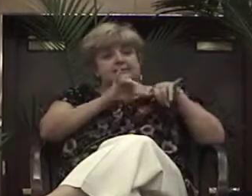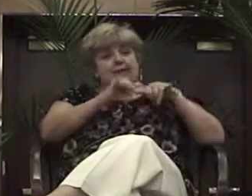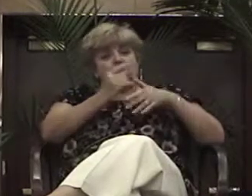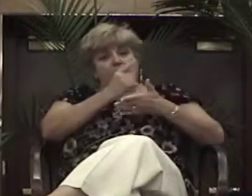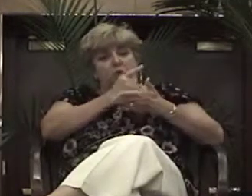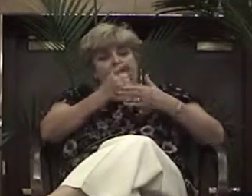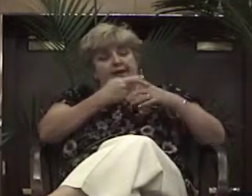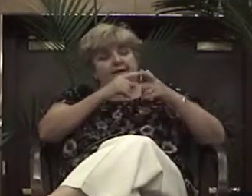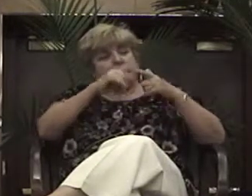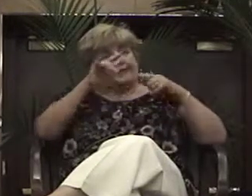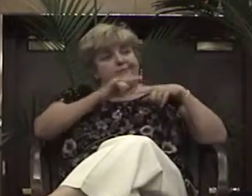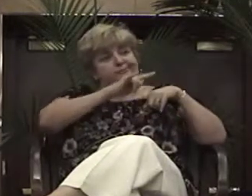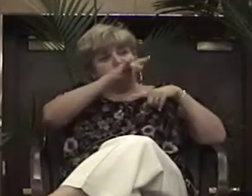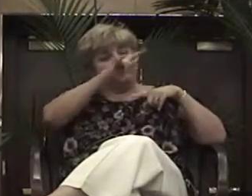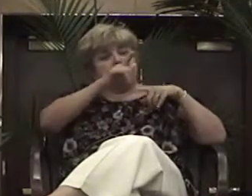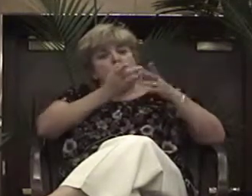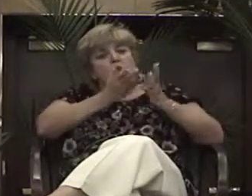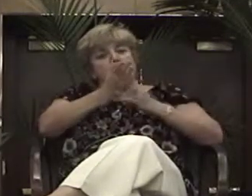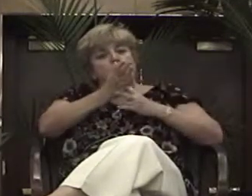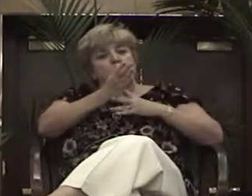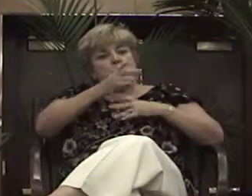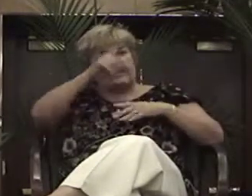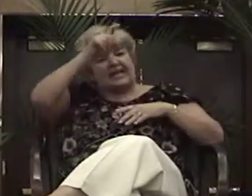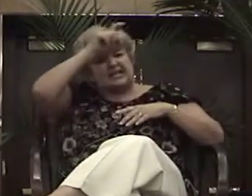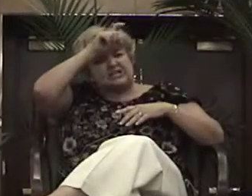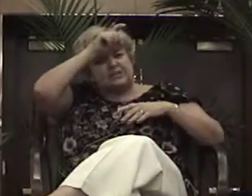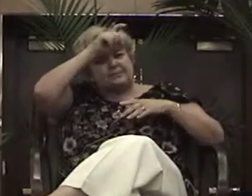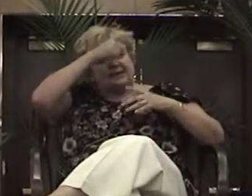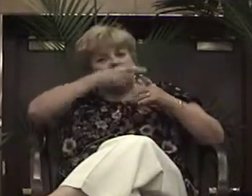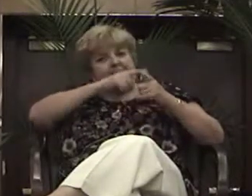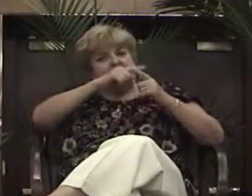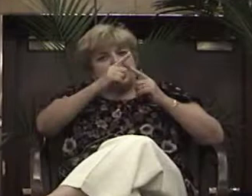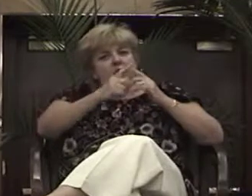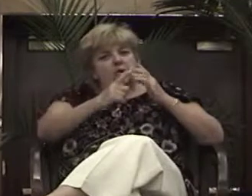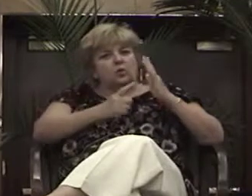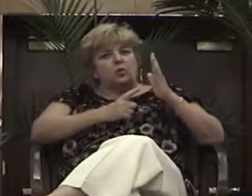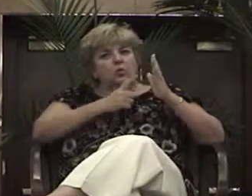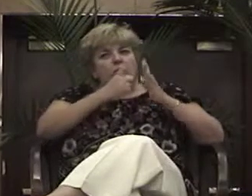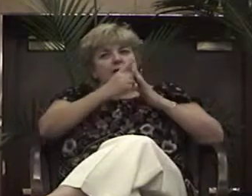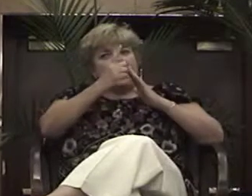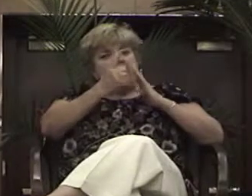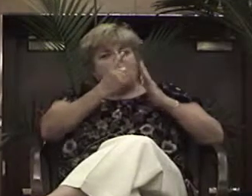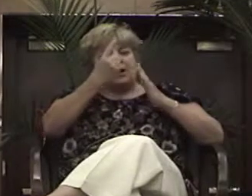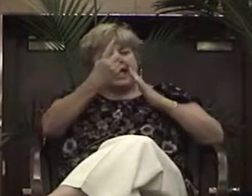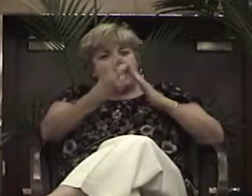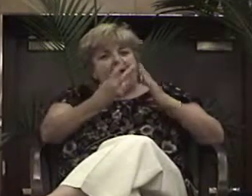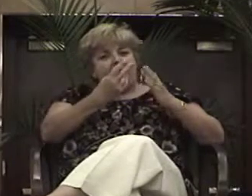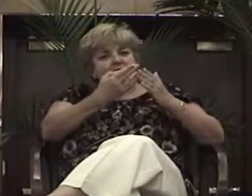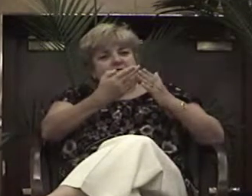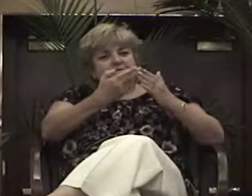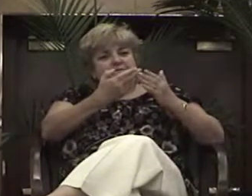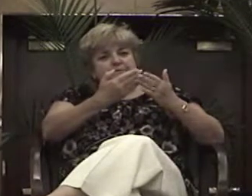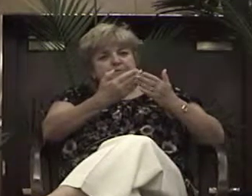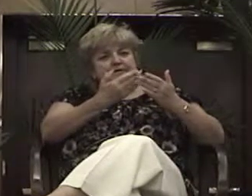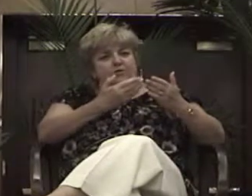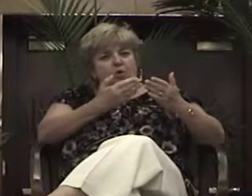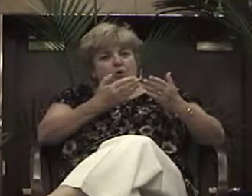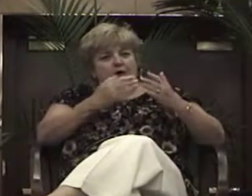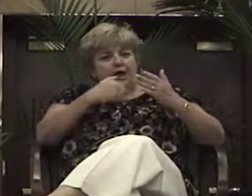another one through Egypt. And I was about an hour and a half out of the Jan Smuts Airport in Johannesburg, and I just burst out crying. And this